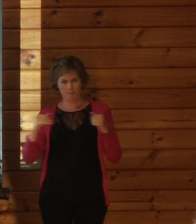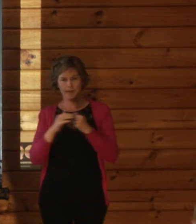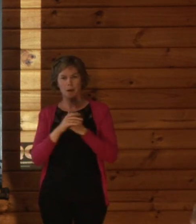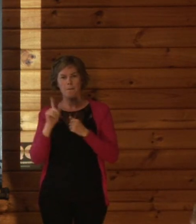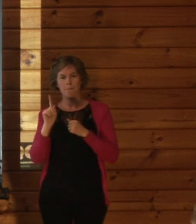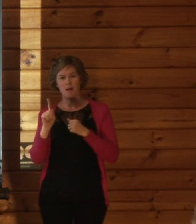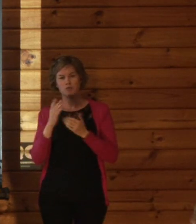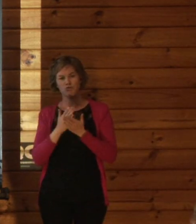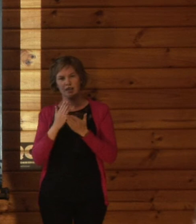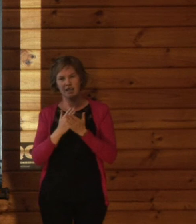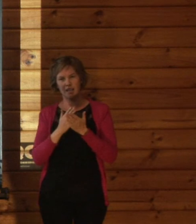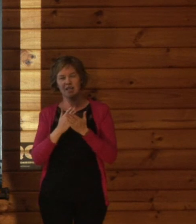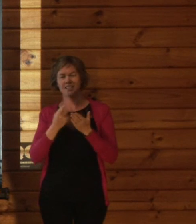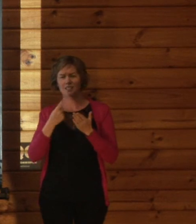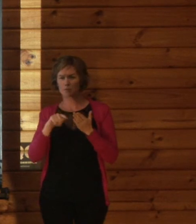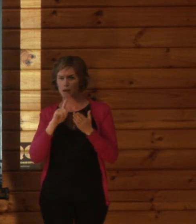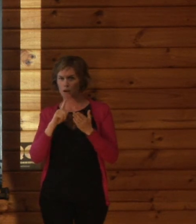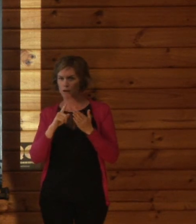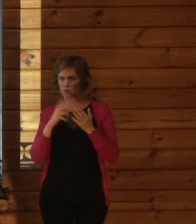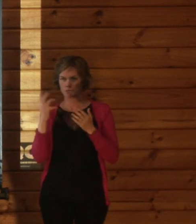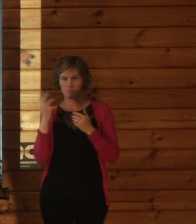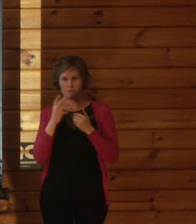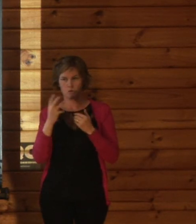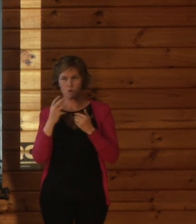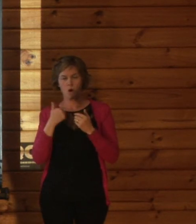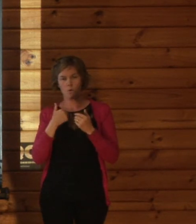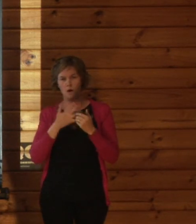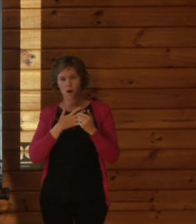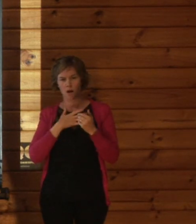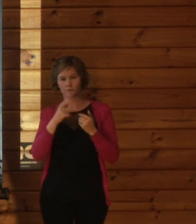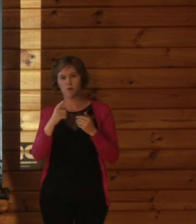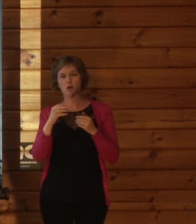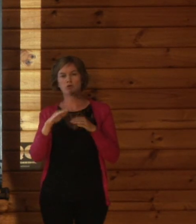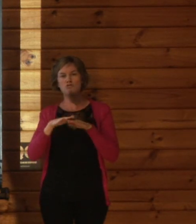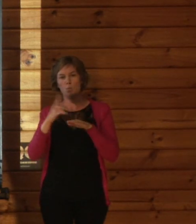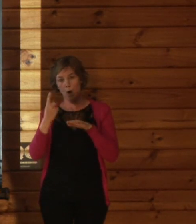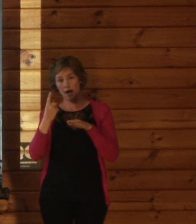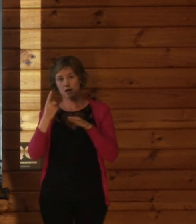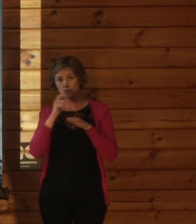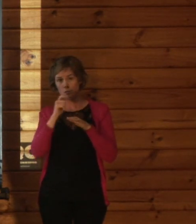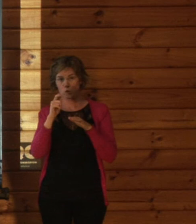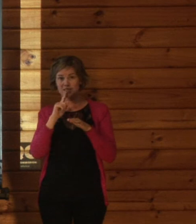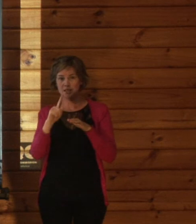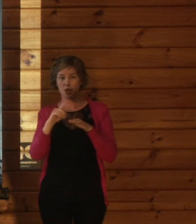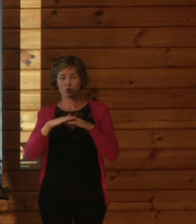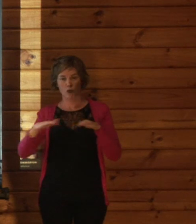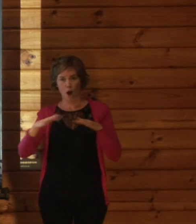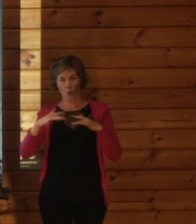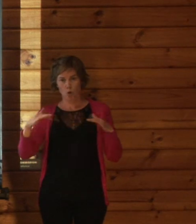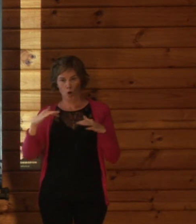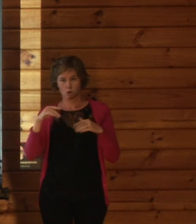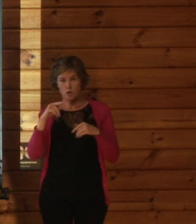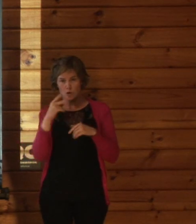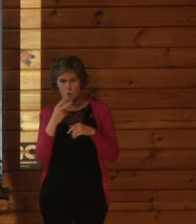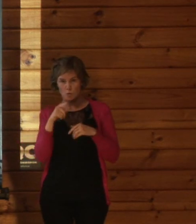took place, the groundwater was at 2.5 meters. Mm-hmm. Yes, so certainly the testing that was done measures the strength of the